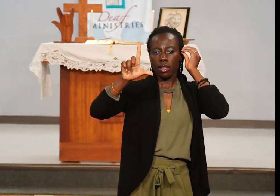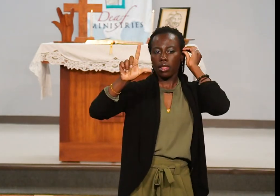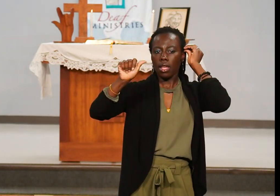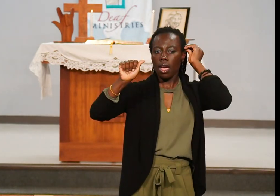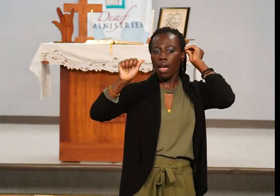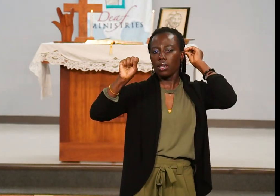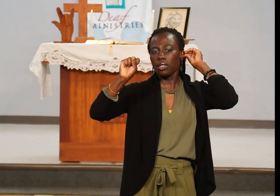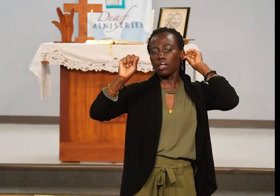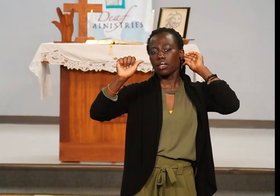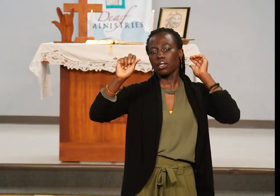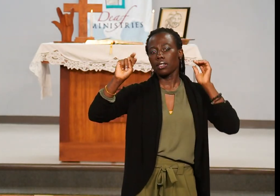Collins Prempe